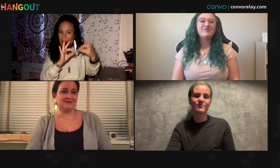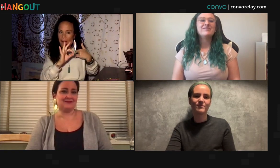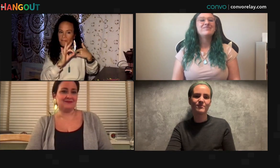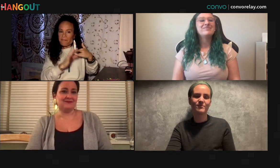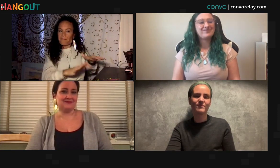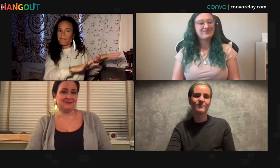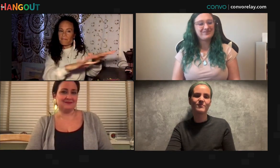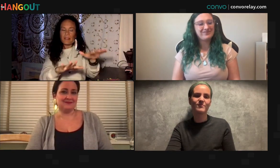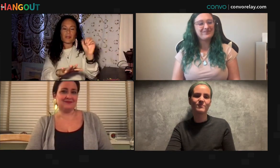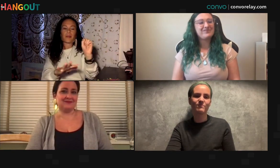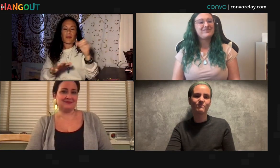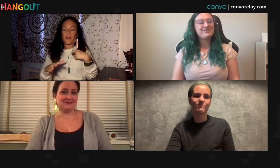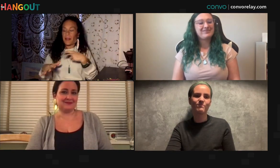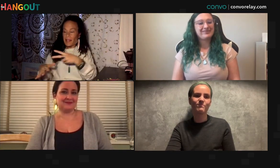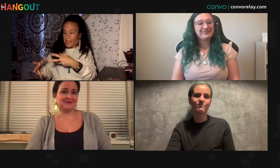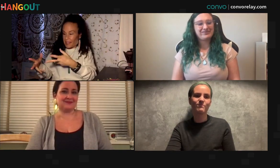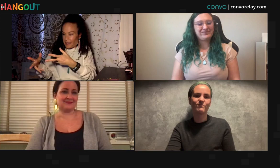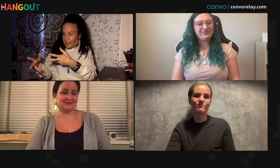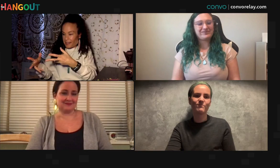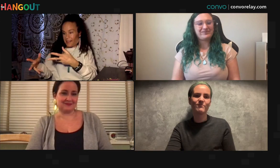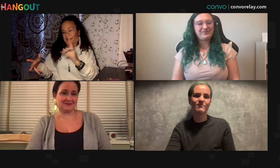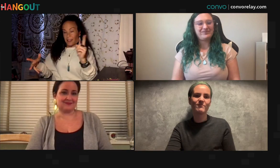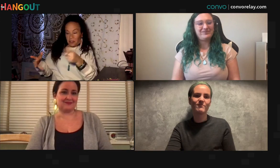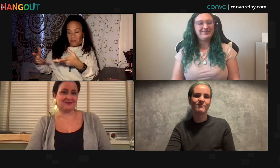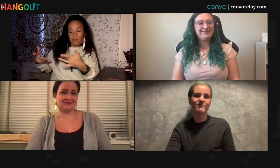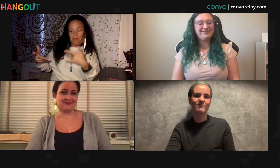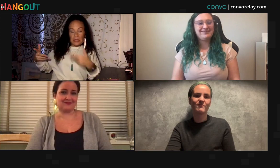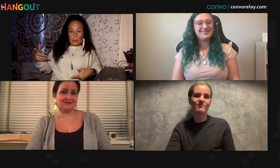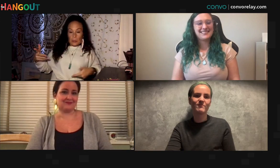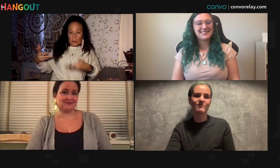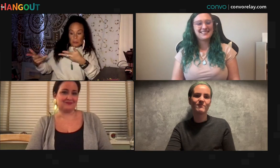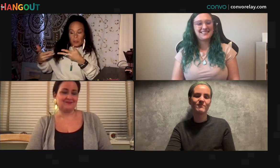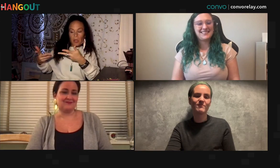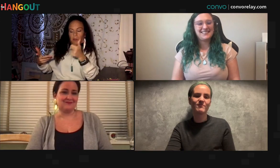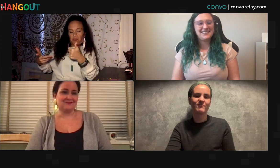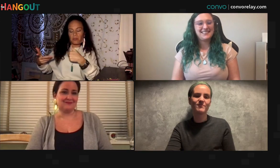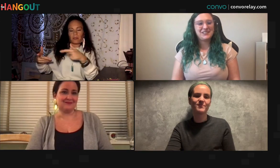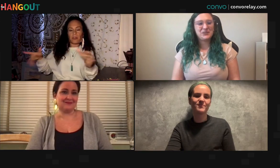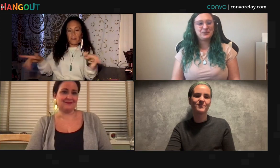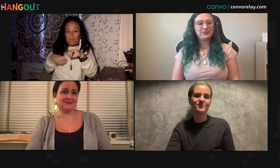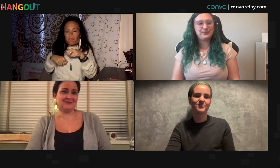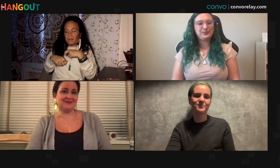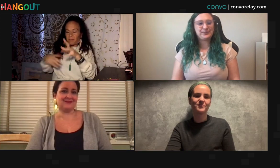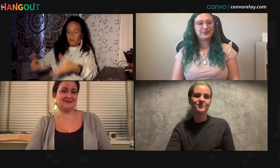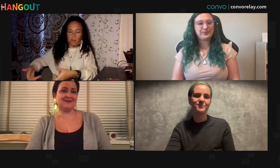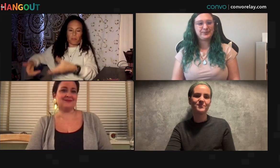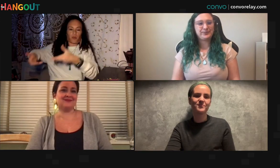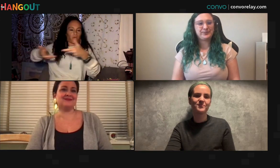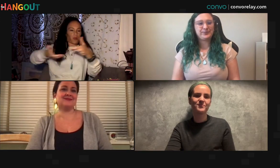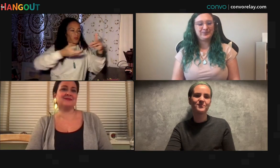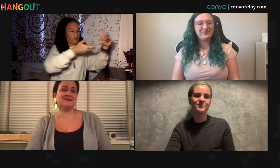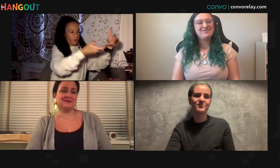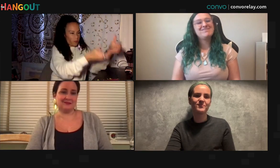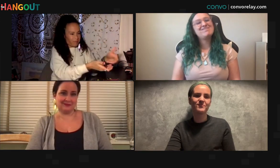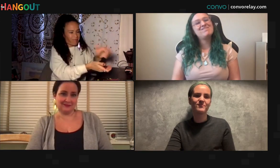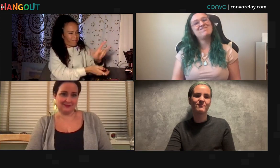everything was pretty ruined. And in one space, it was very nice, but intuitively, I ended